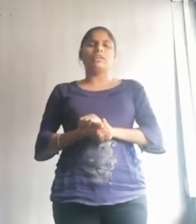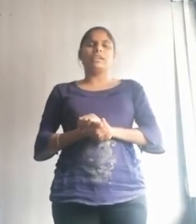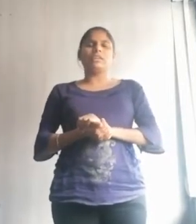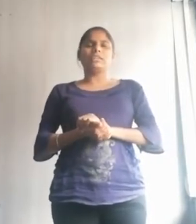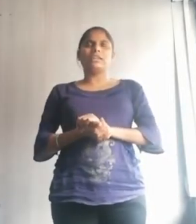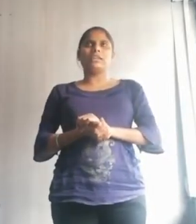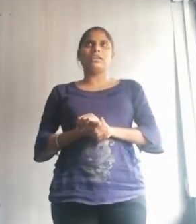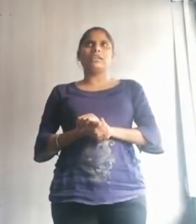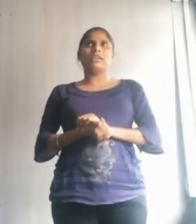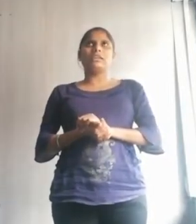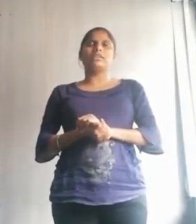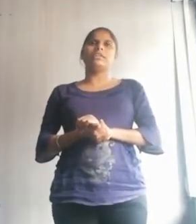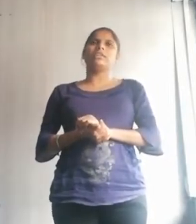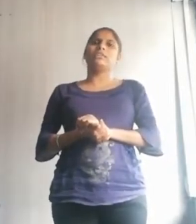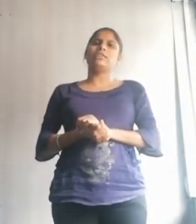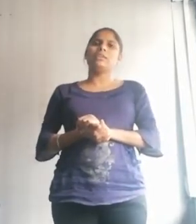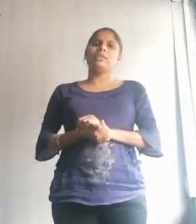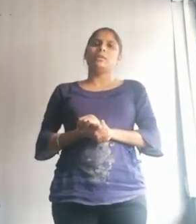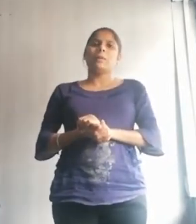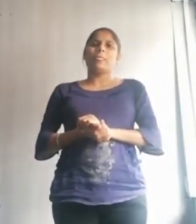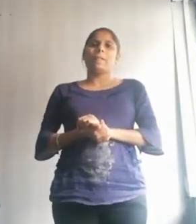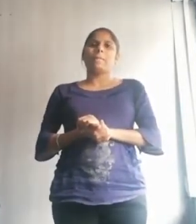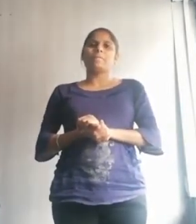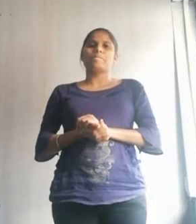and static collection in the